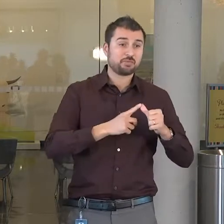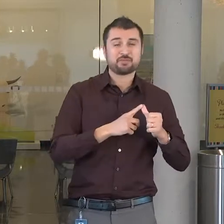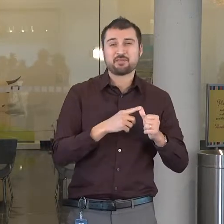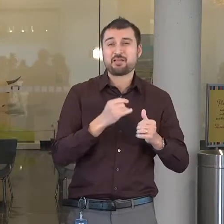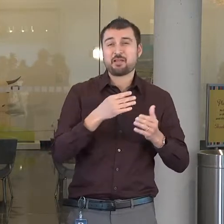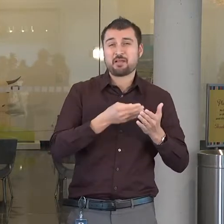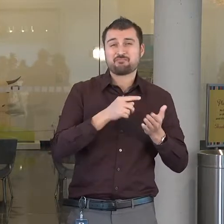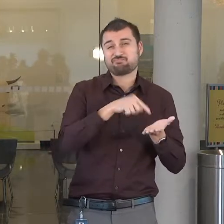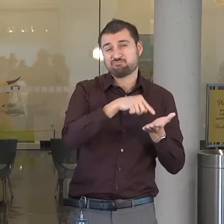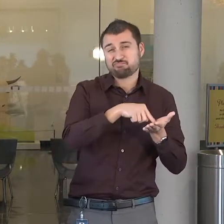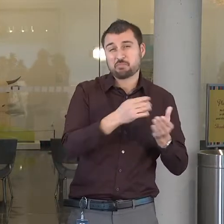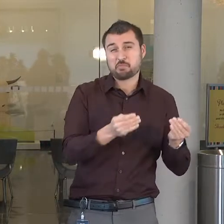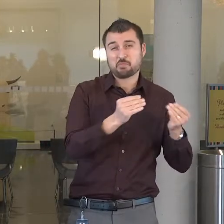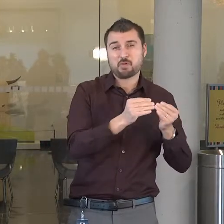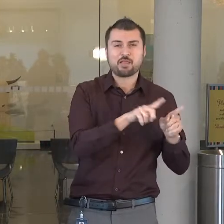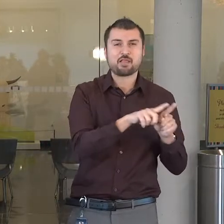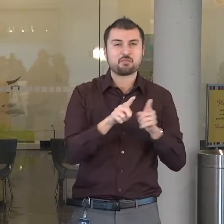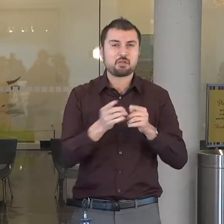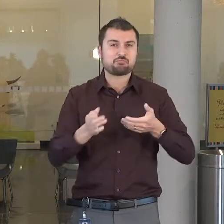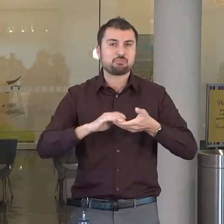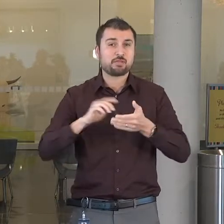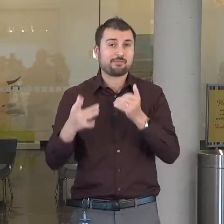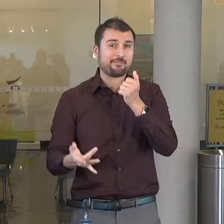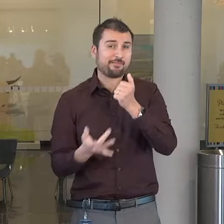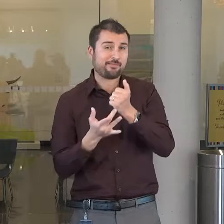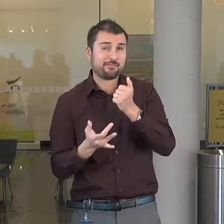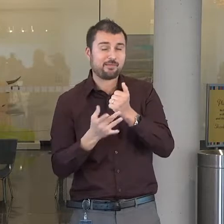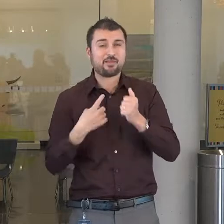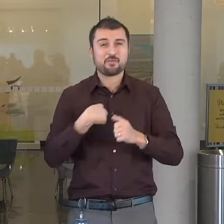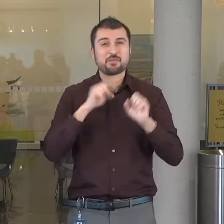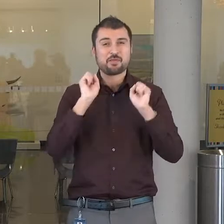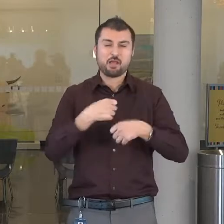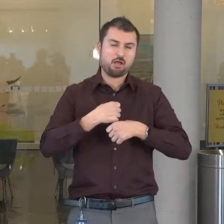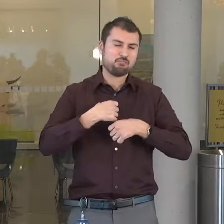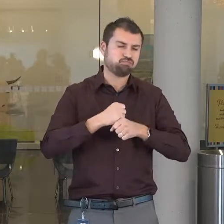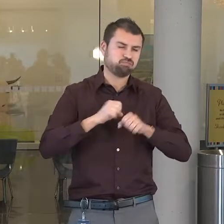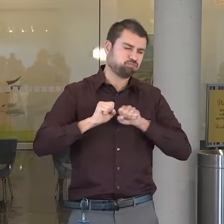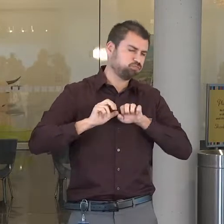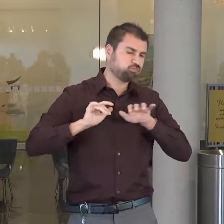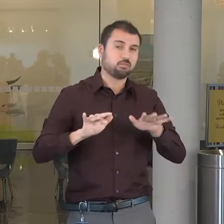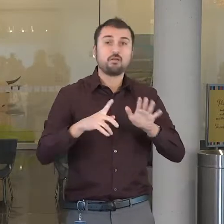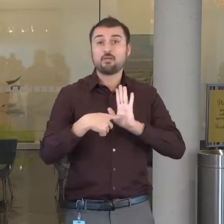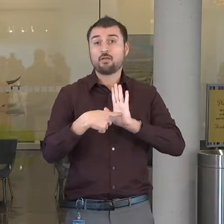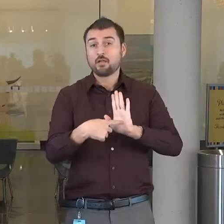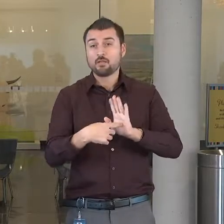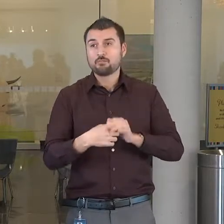just with technology we were able to mass produce things like